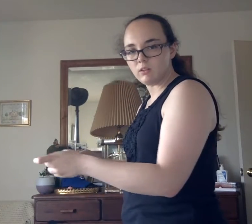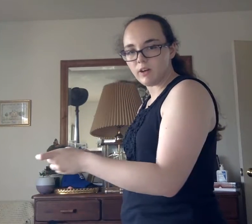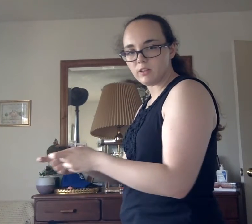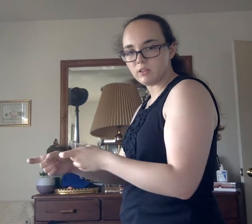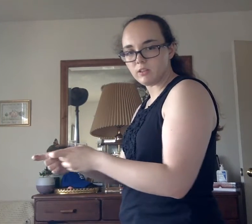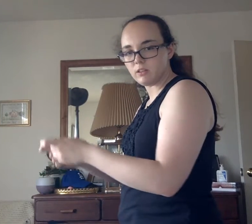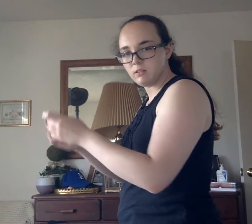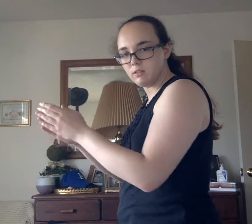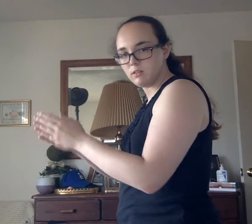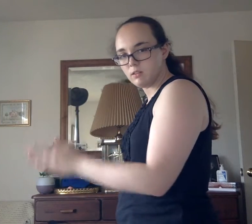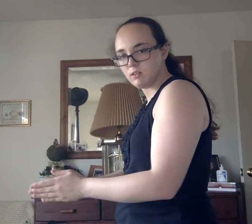Director